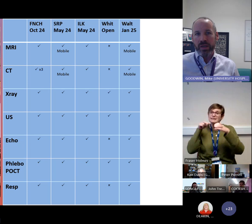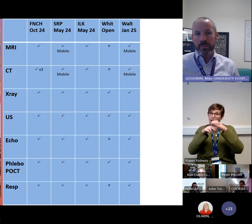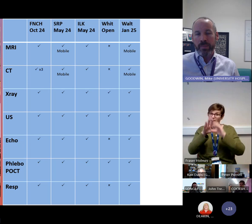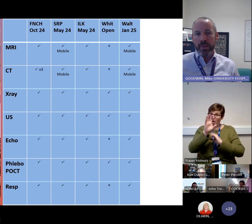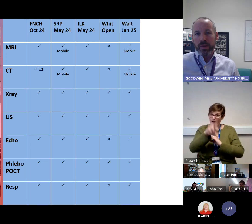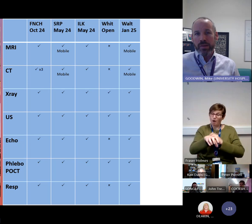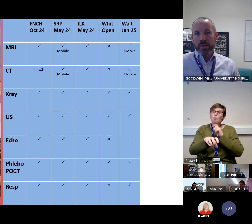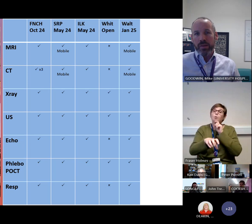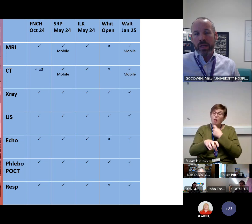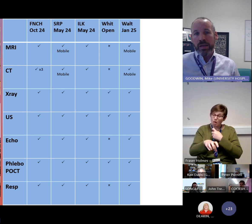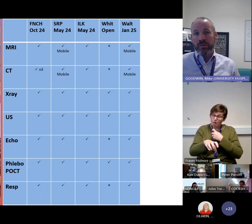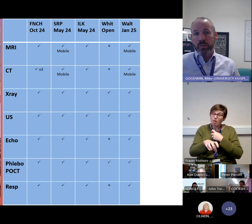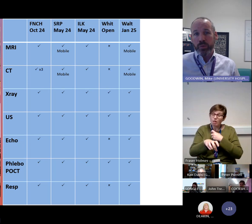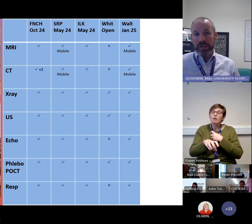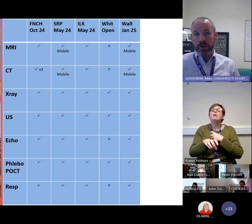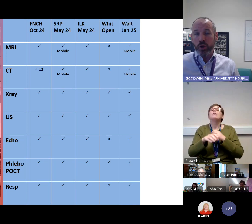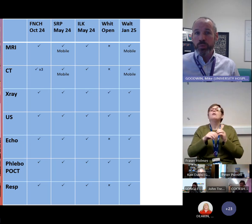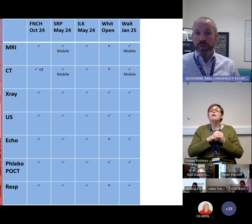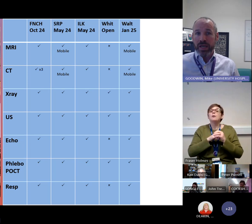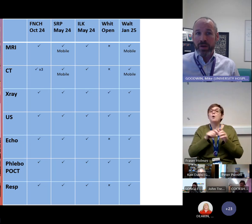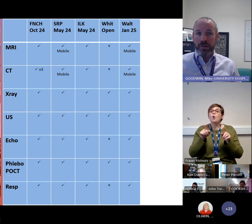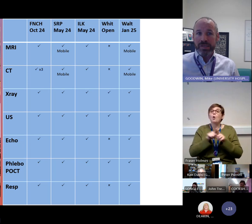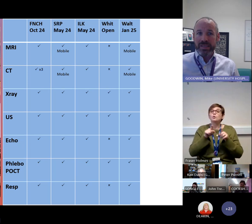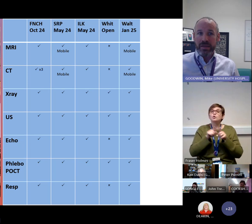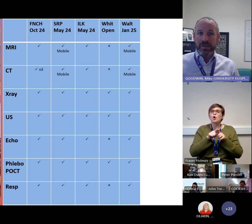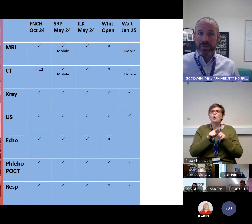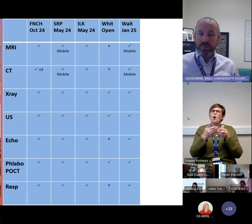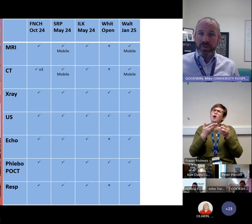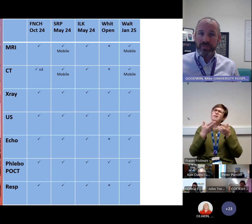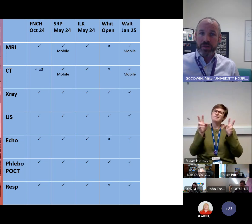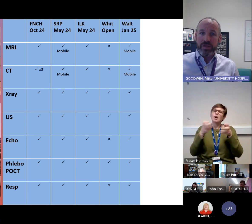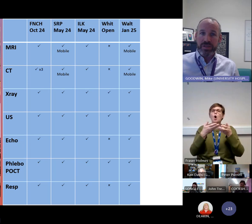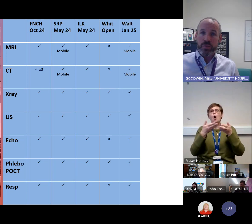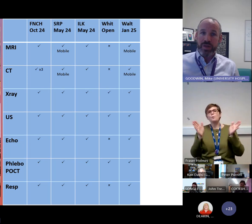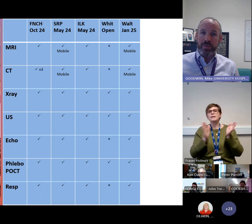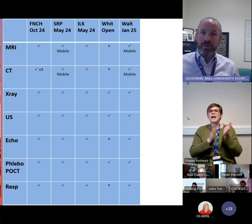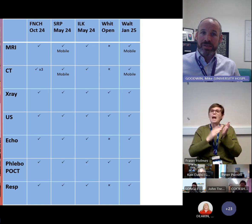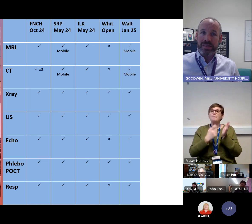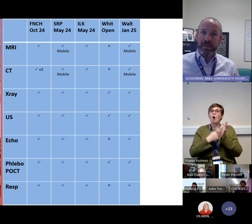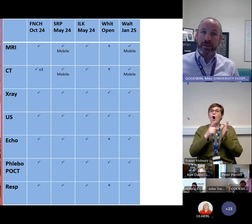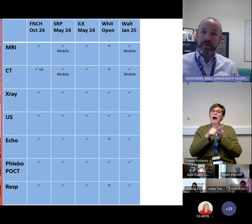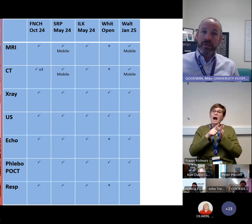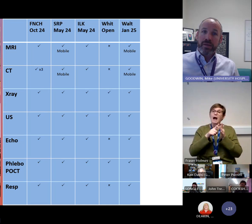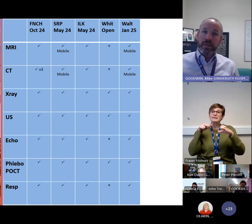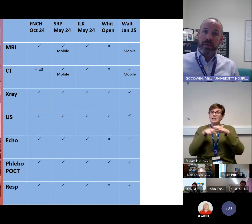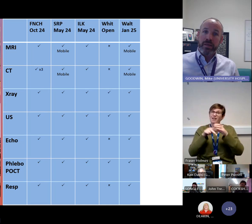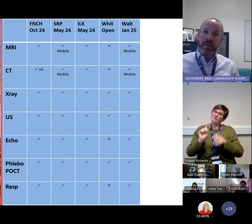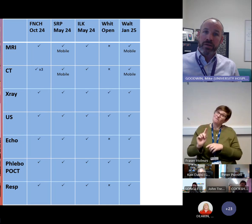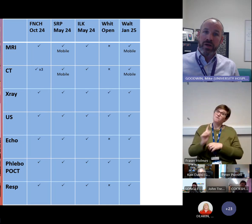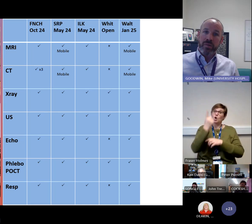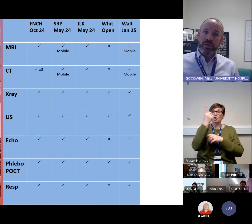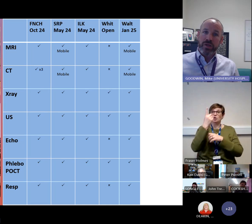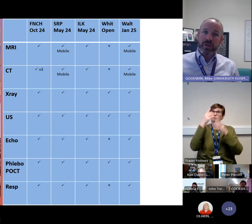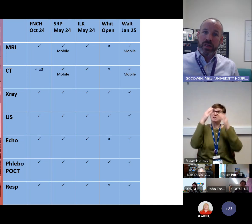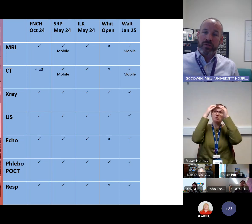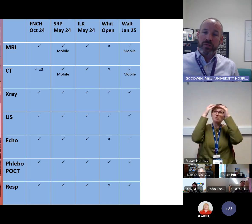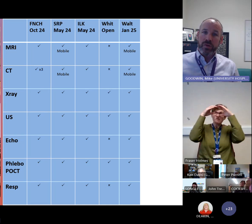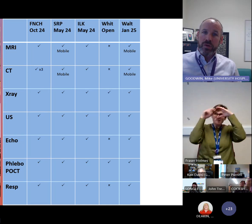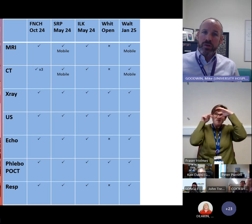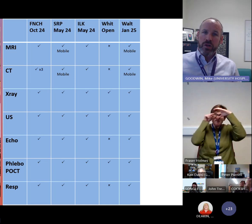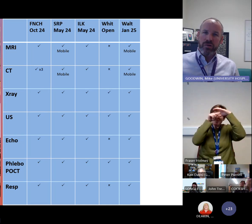and we're putting an open MRI scanner. So that will be the first open MRI scanner in